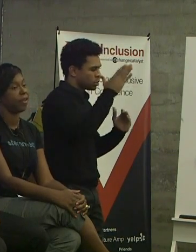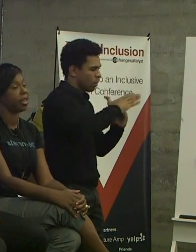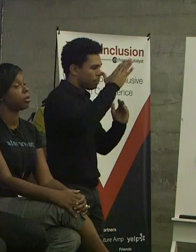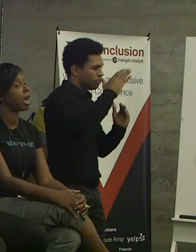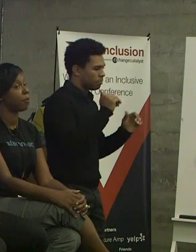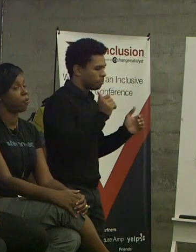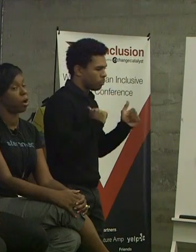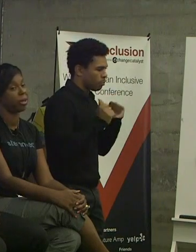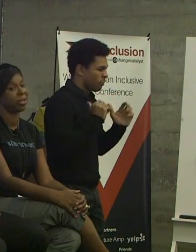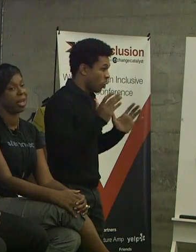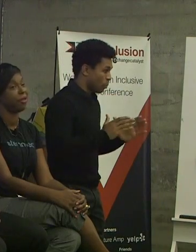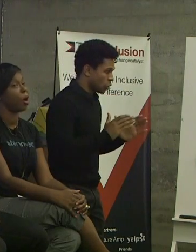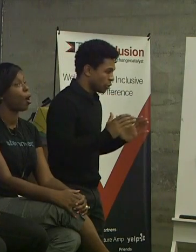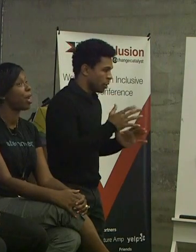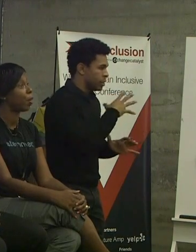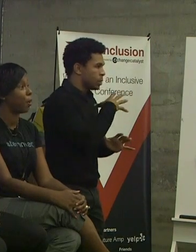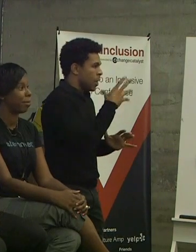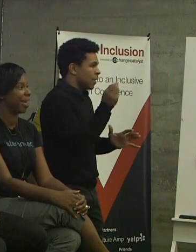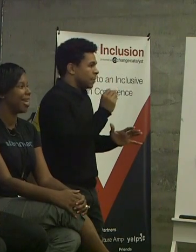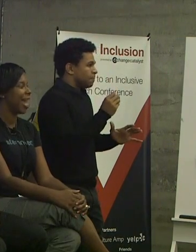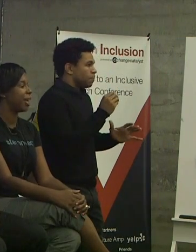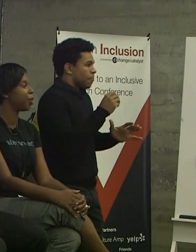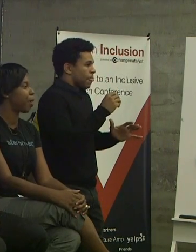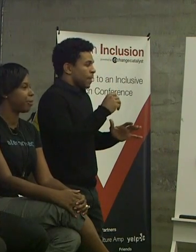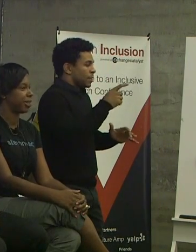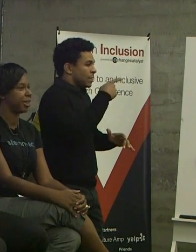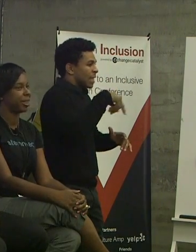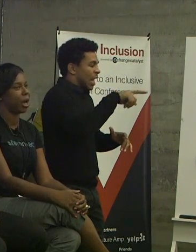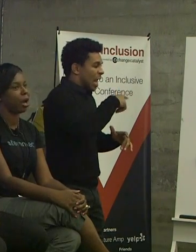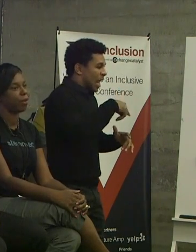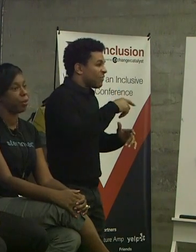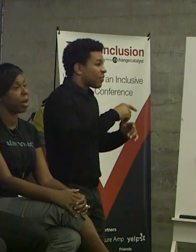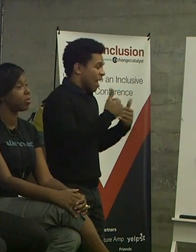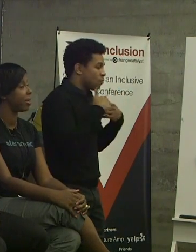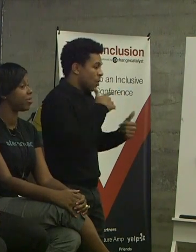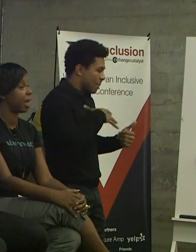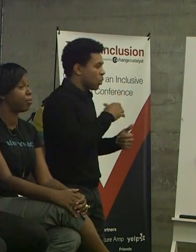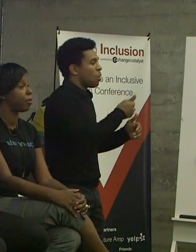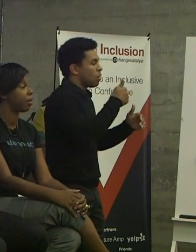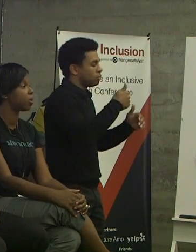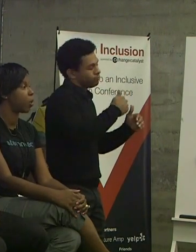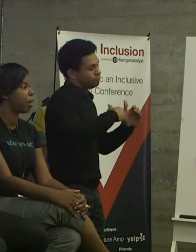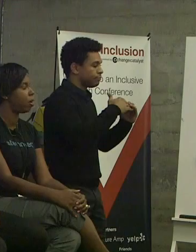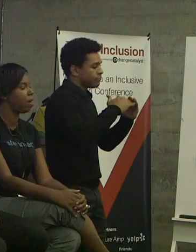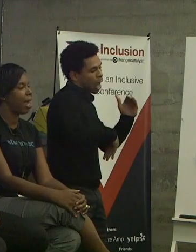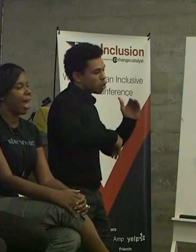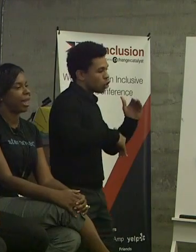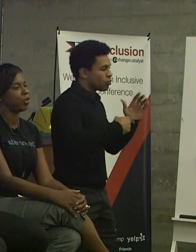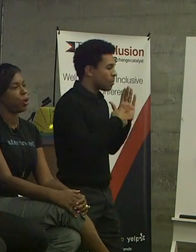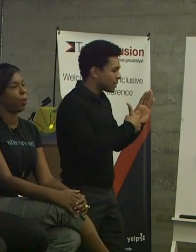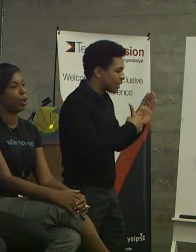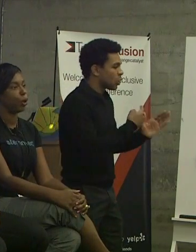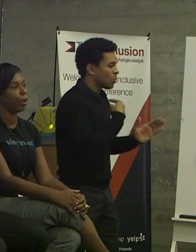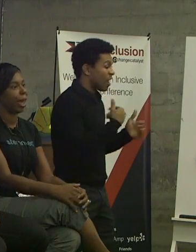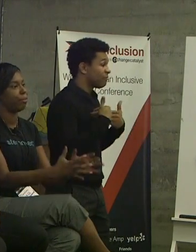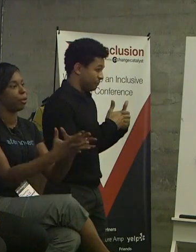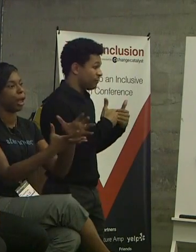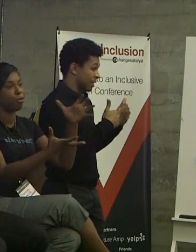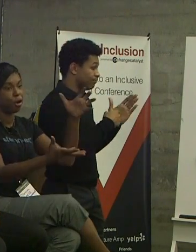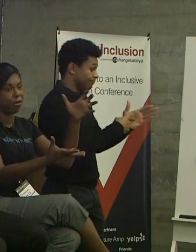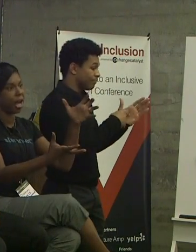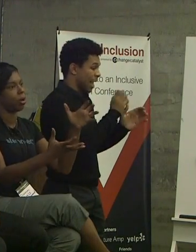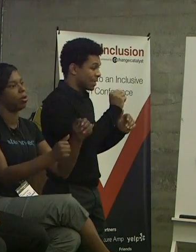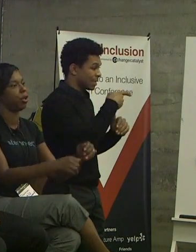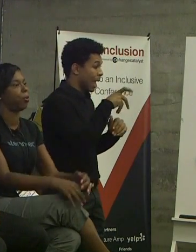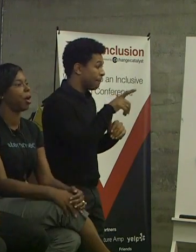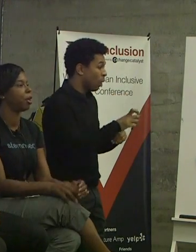also, if in their top performers, if there are not women and underrepresented, then we also get a sample there as well. And so we look at building